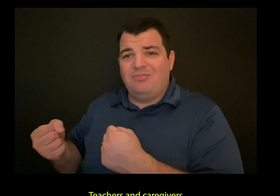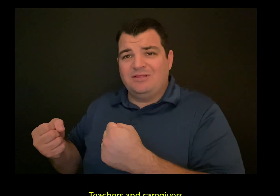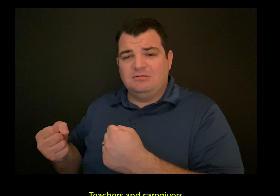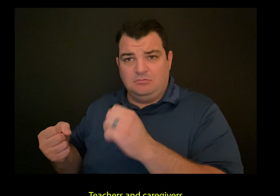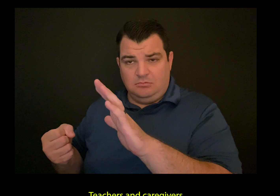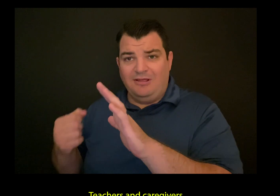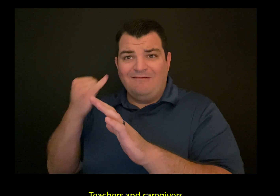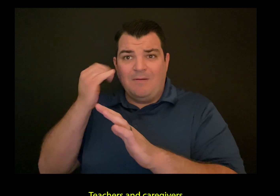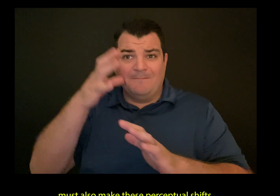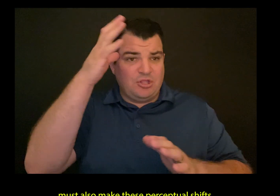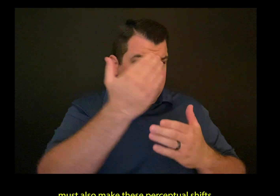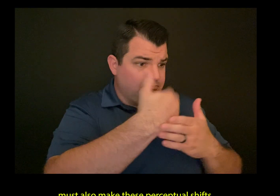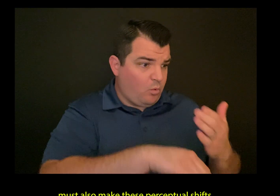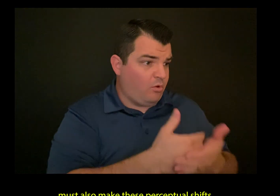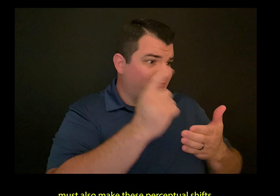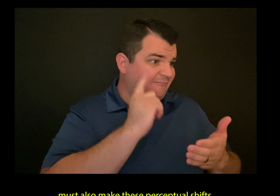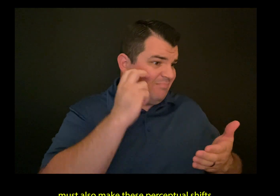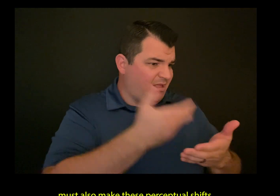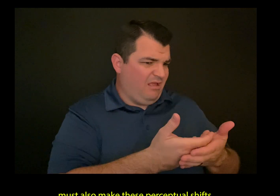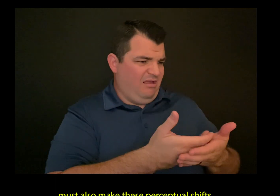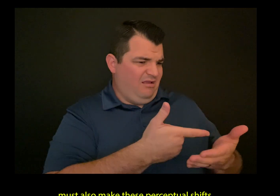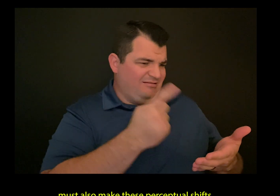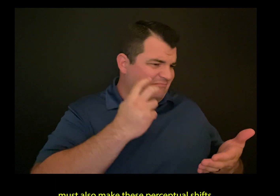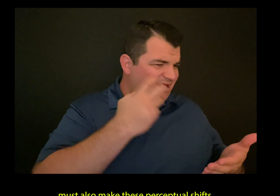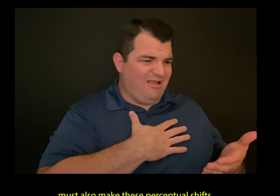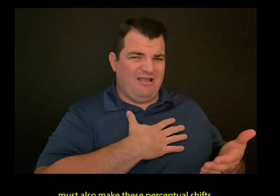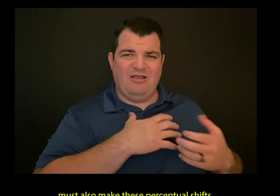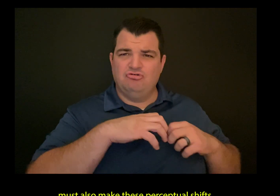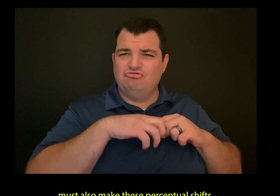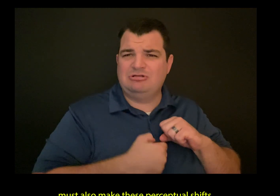Teachers and caregivers must also make these perceptual shifts.